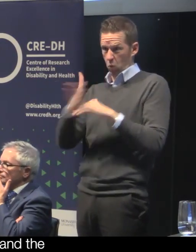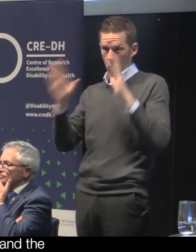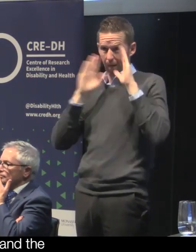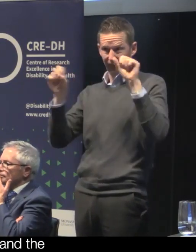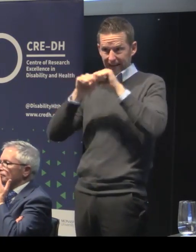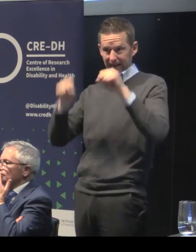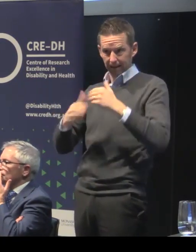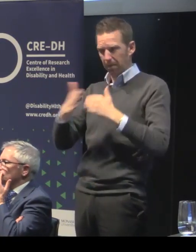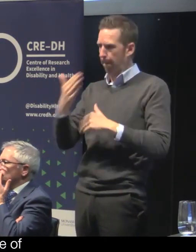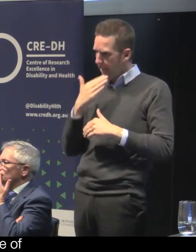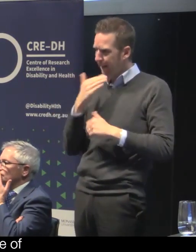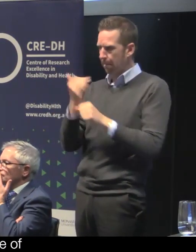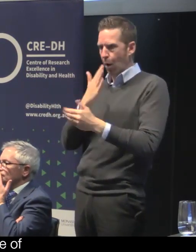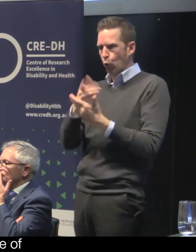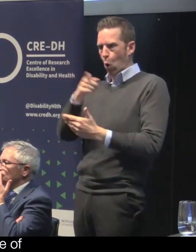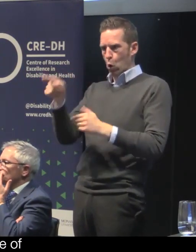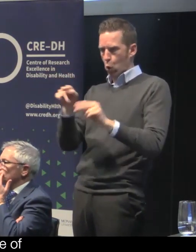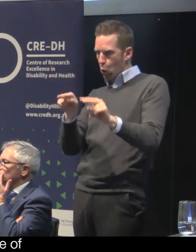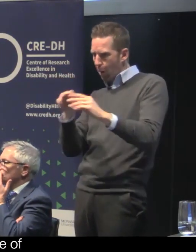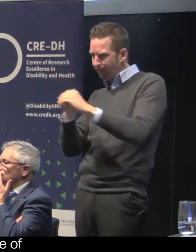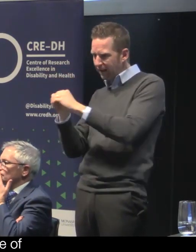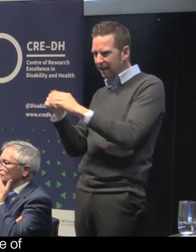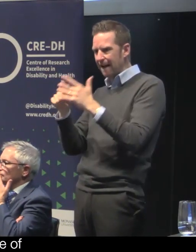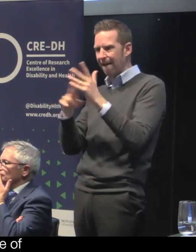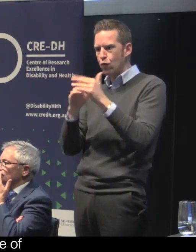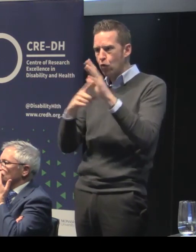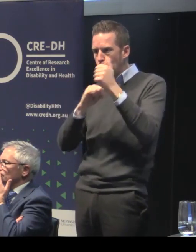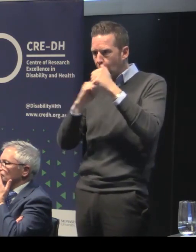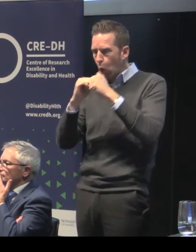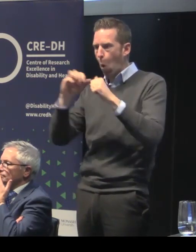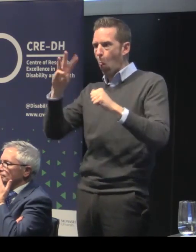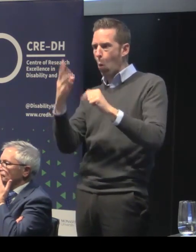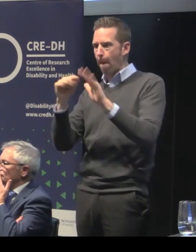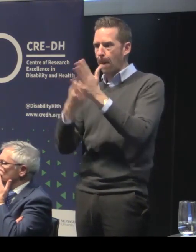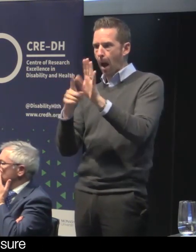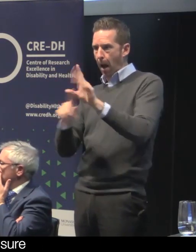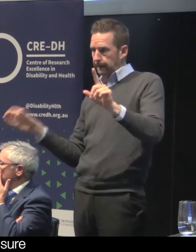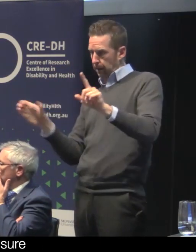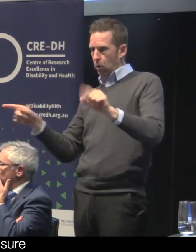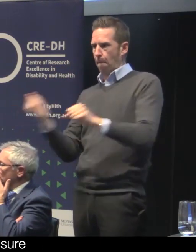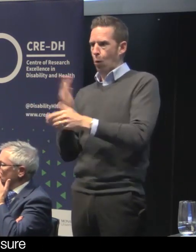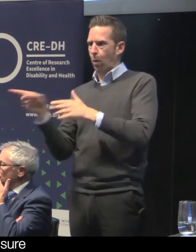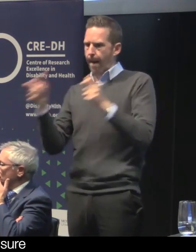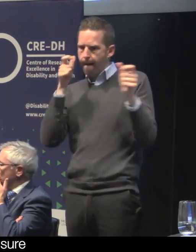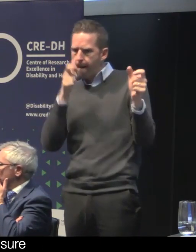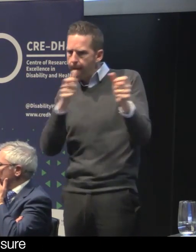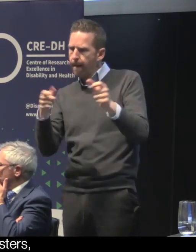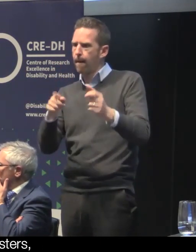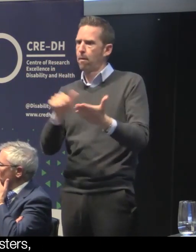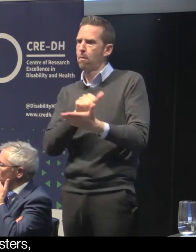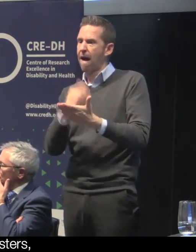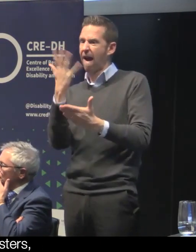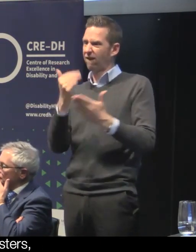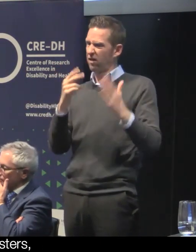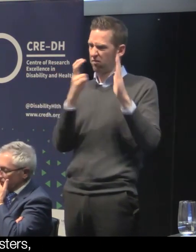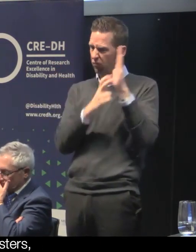please, please invest in some of those infrastructure and third-party people who can really make sure that it works properly. We've heard of registers,